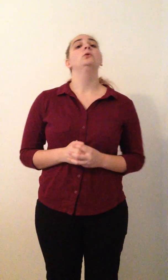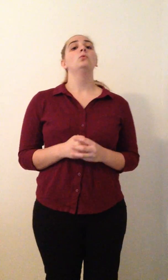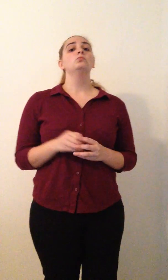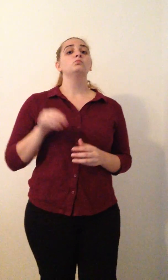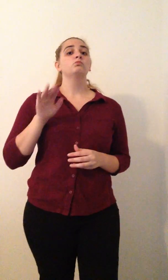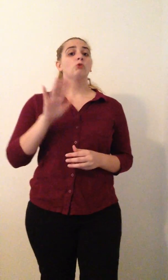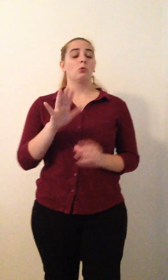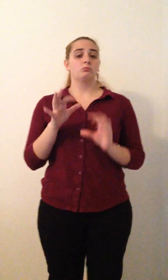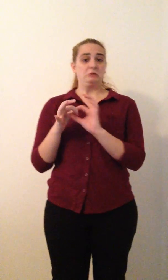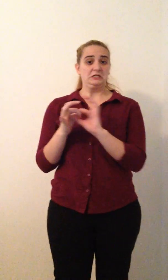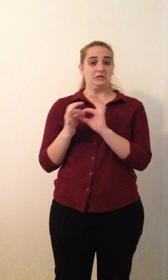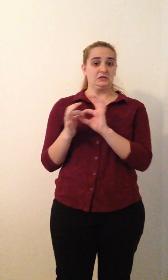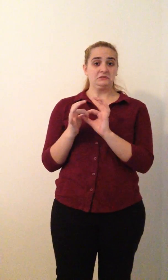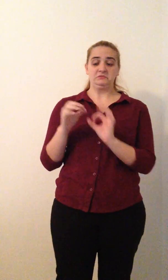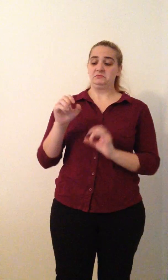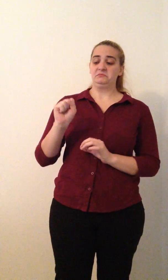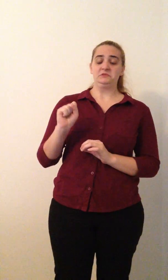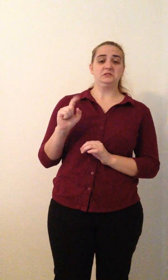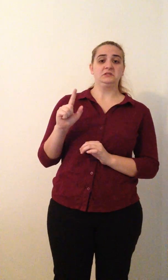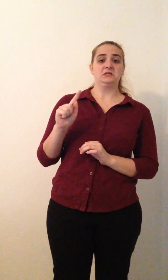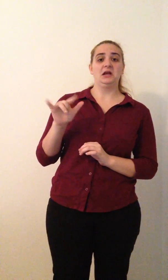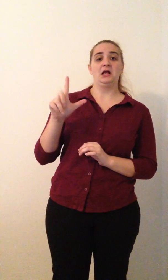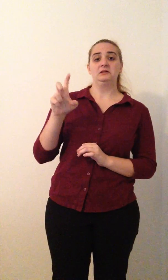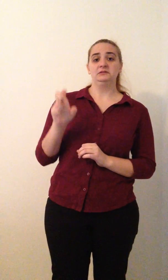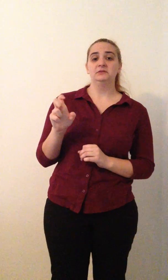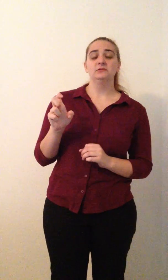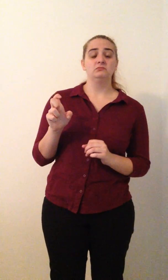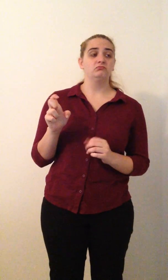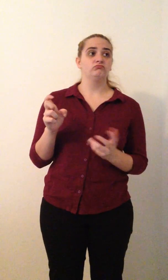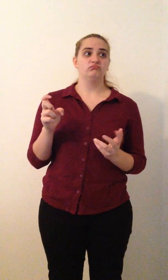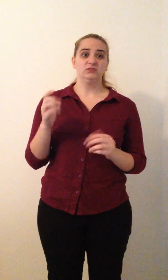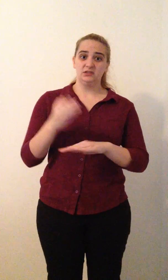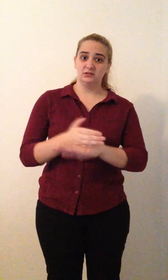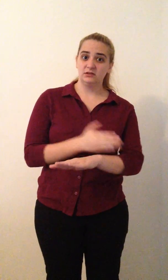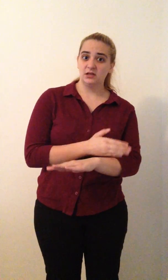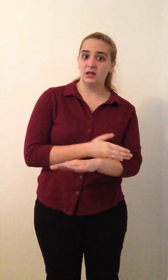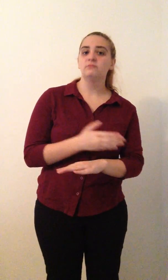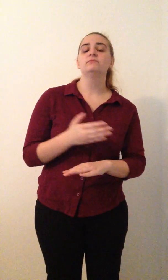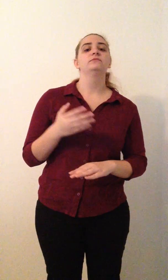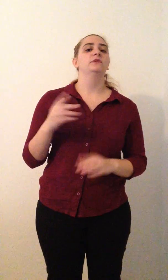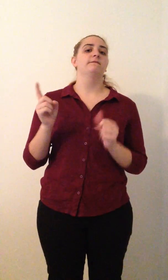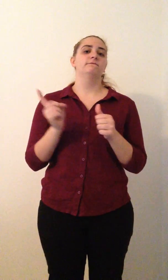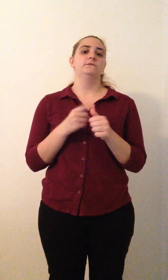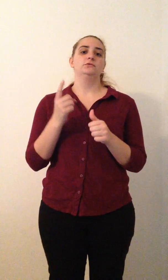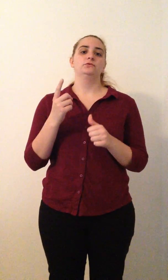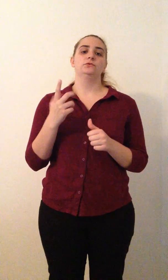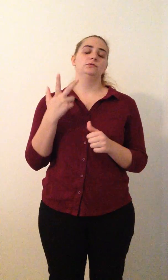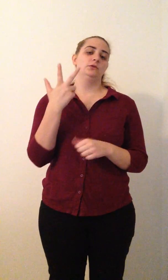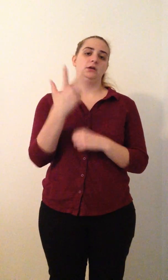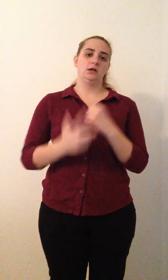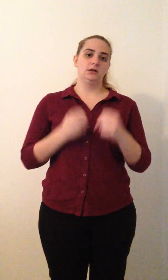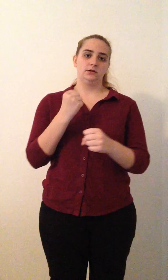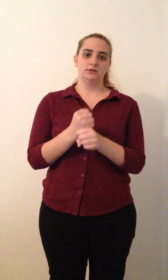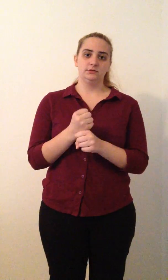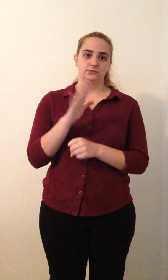life. And it usually stays that same way throughout your life. It can change, but the